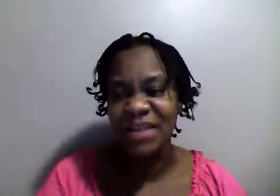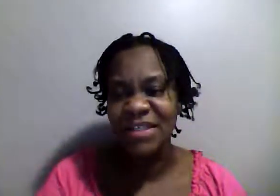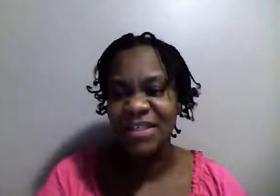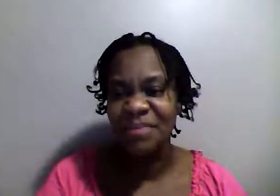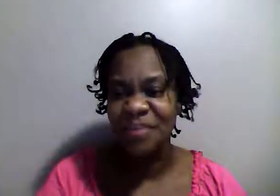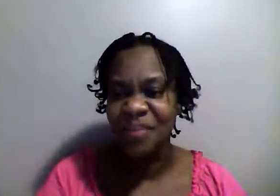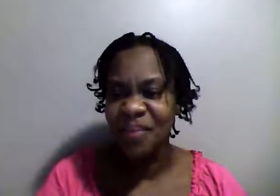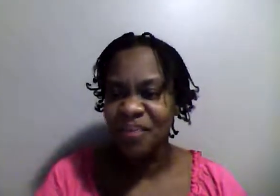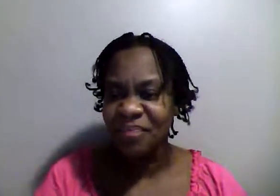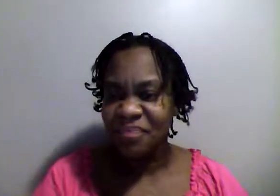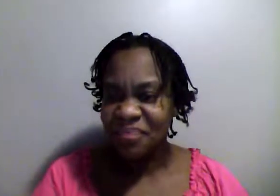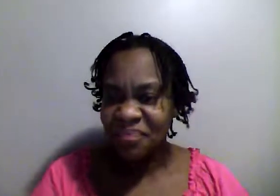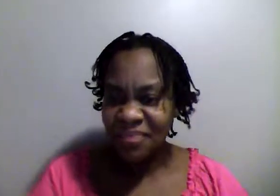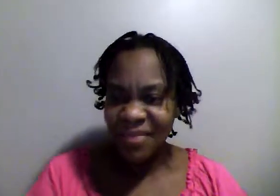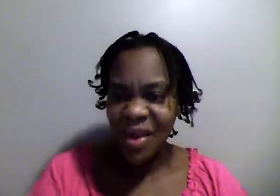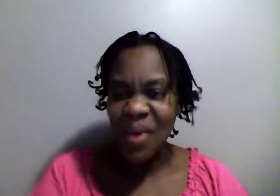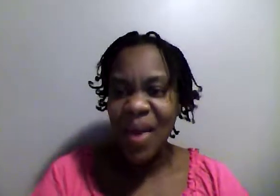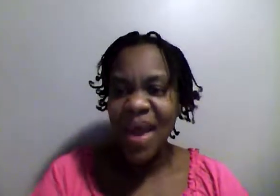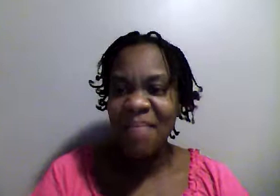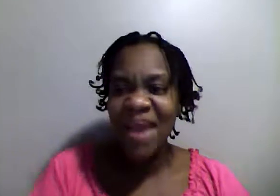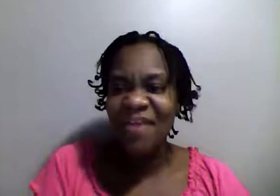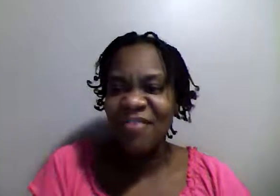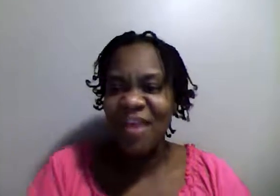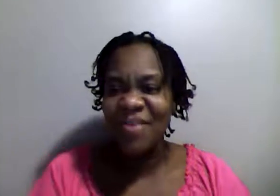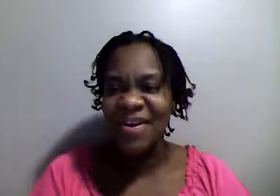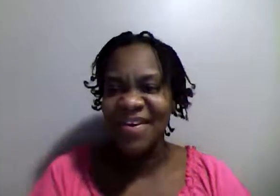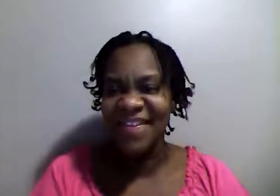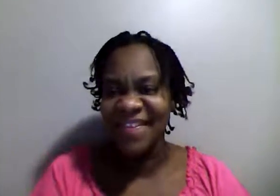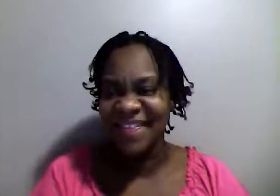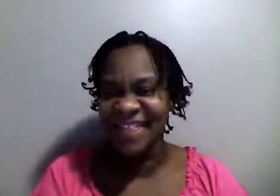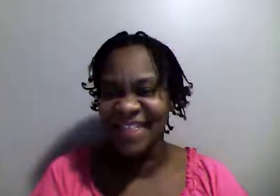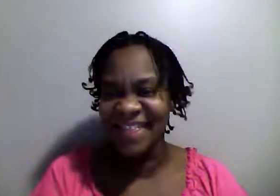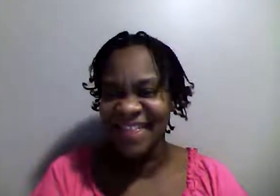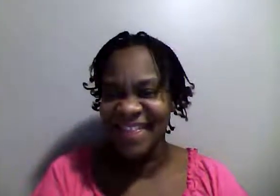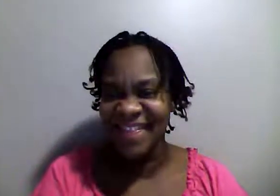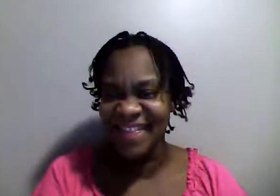plants. Oh, hi, microfarmer.